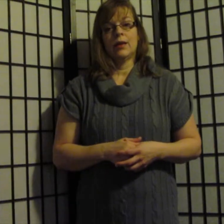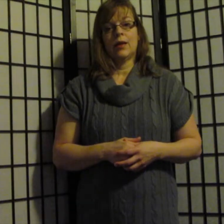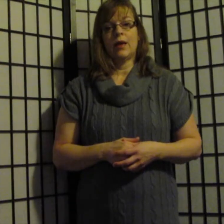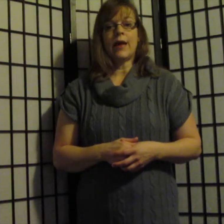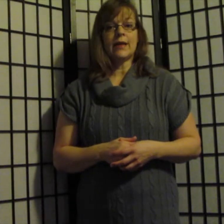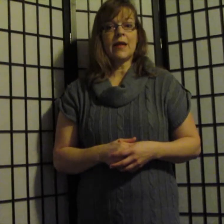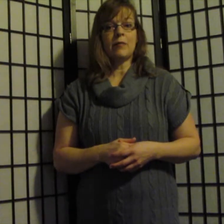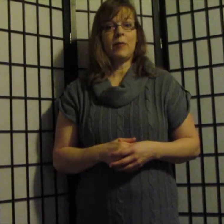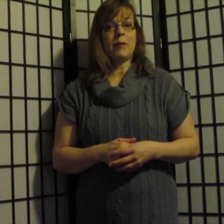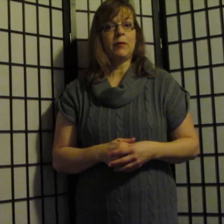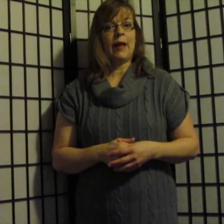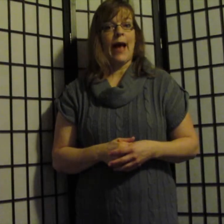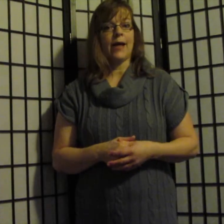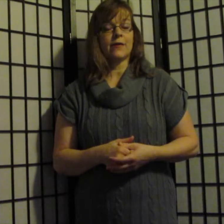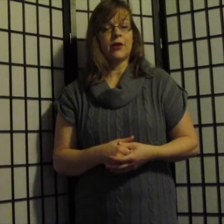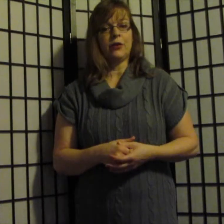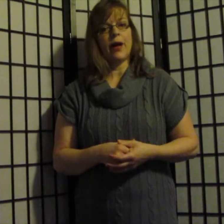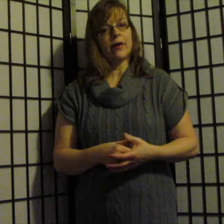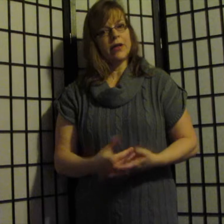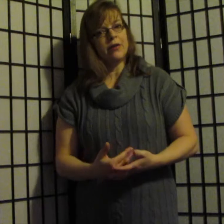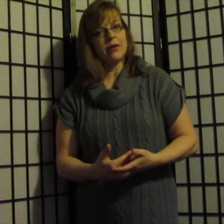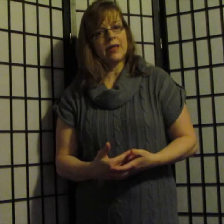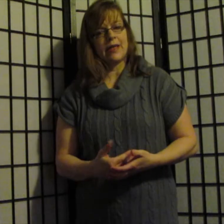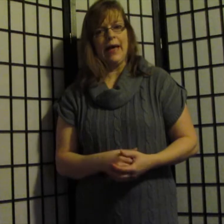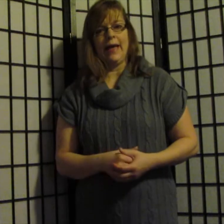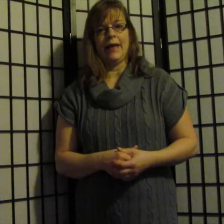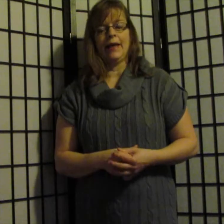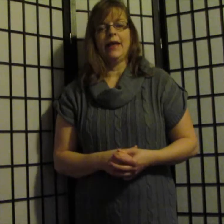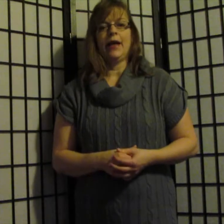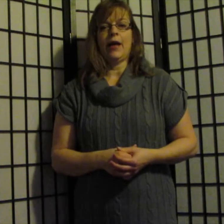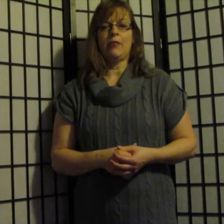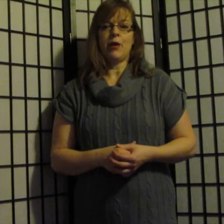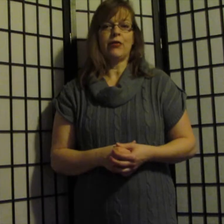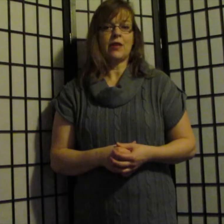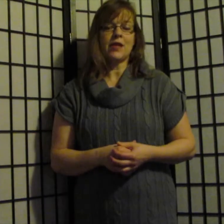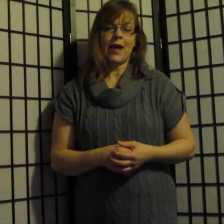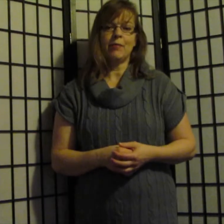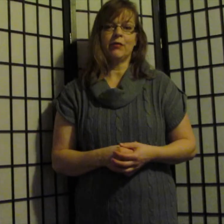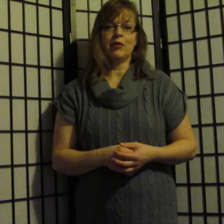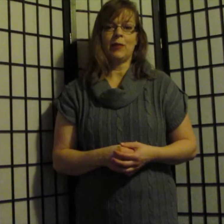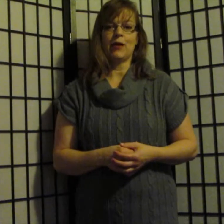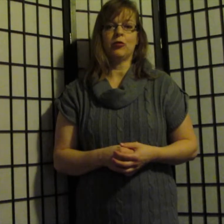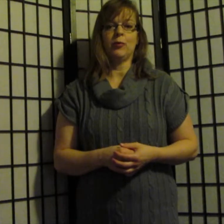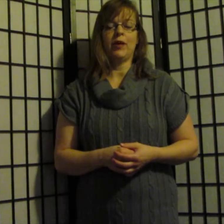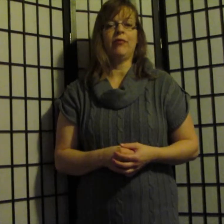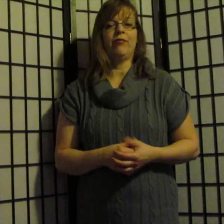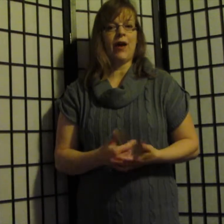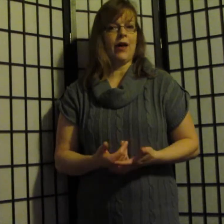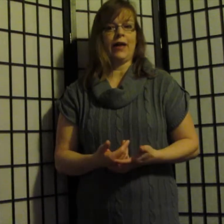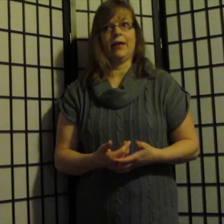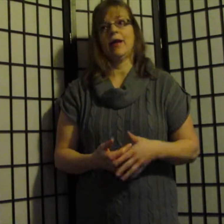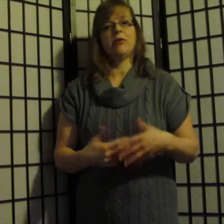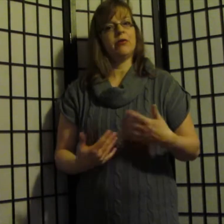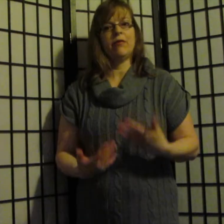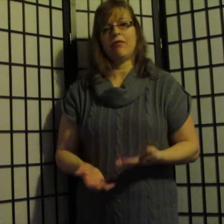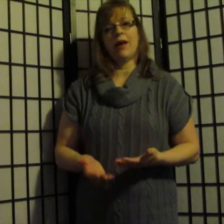A lot of times people will ask you, how are you doing today? And most of the time the response will be, fine, I'm doing